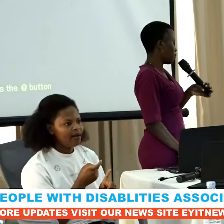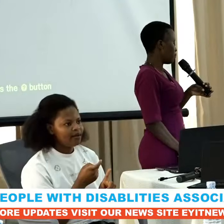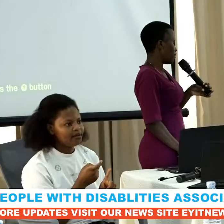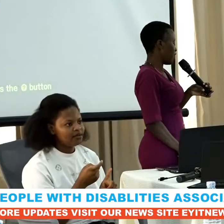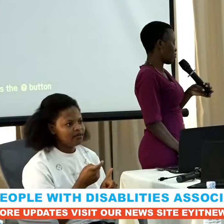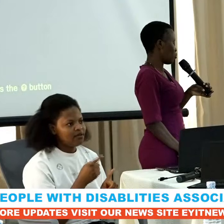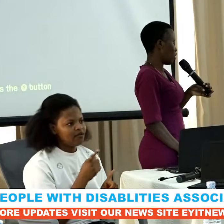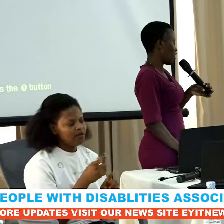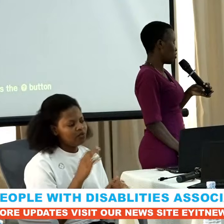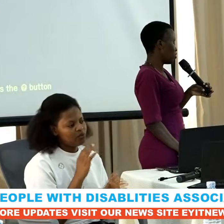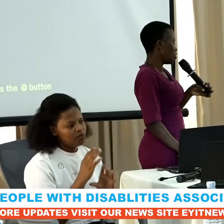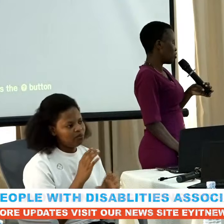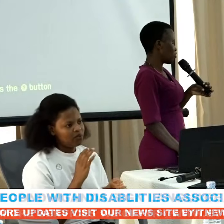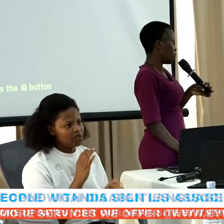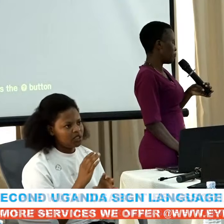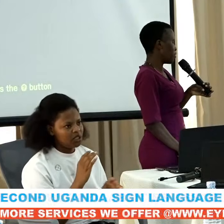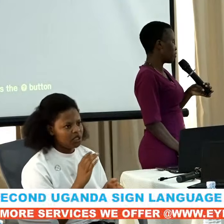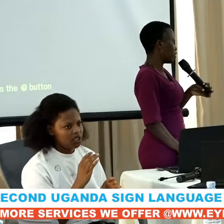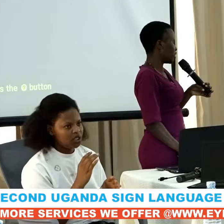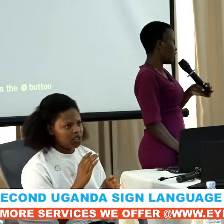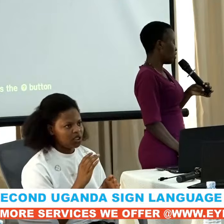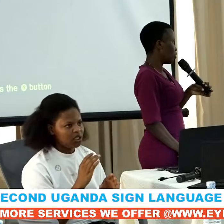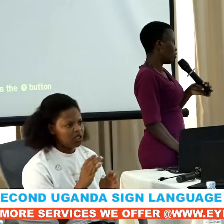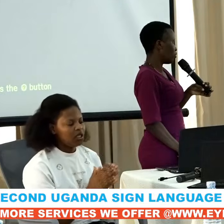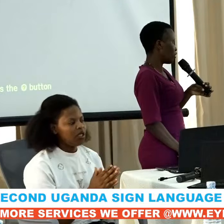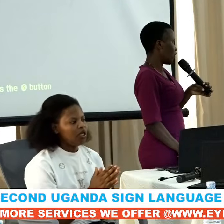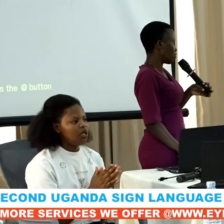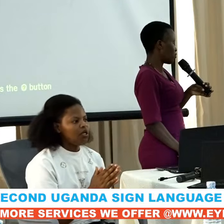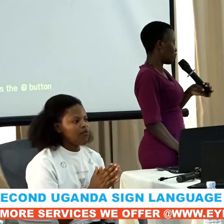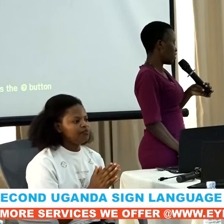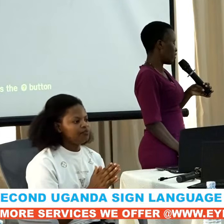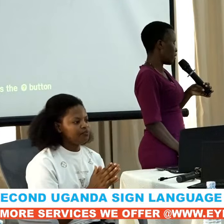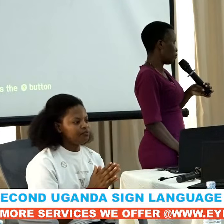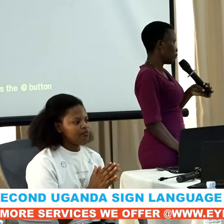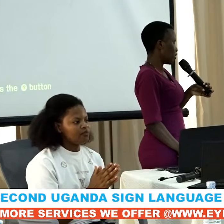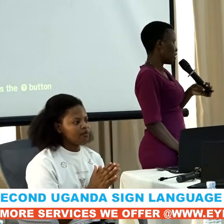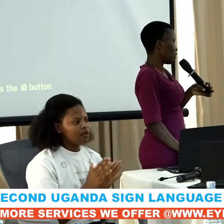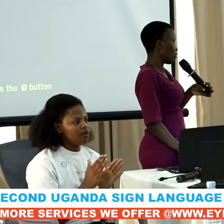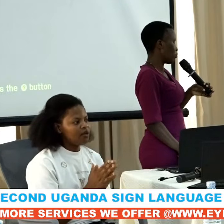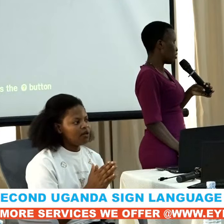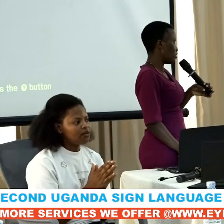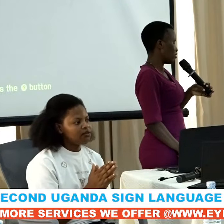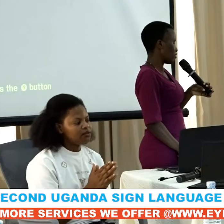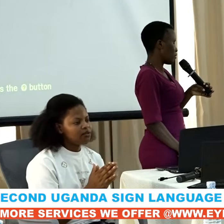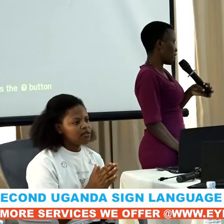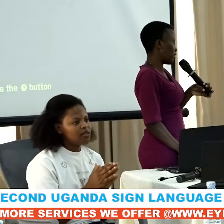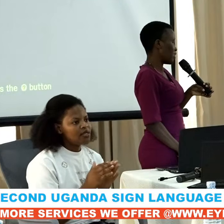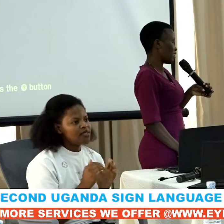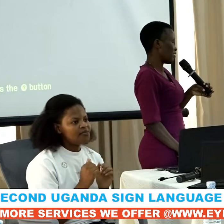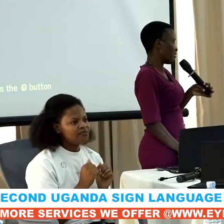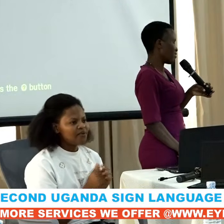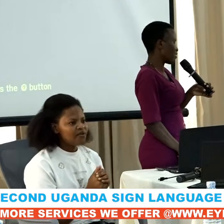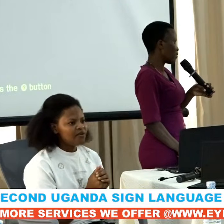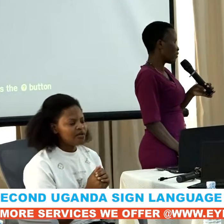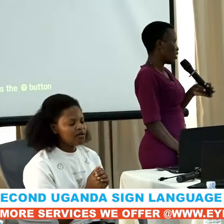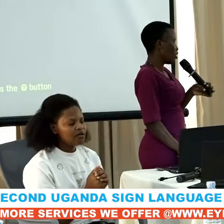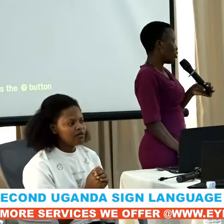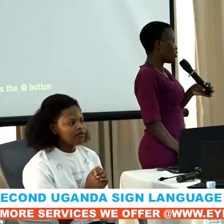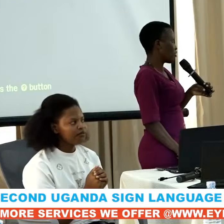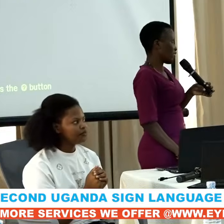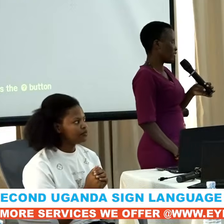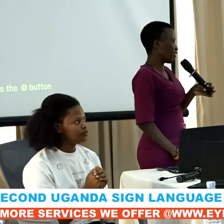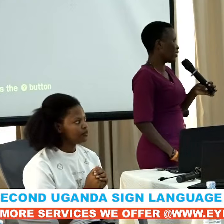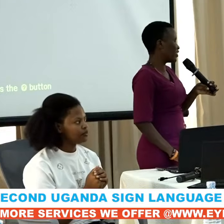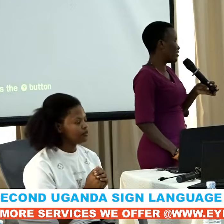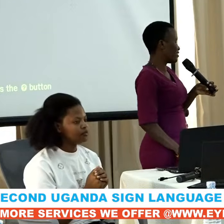them. That's why it may be rare for us to find them in our communities, but they exist. All